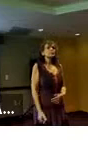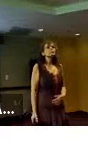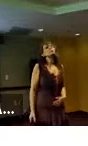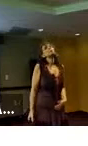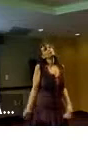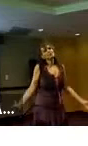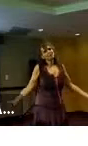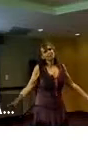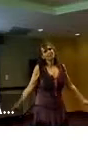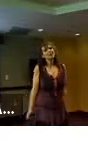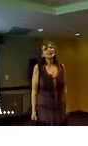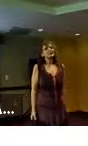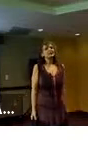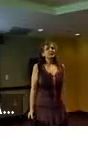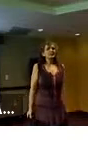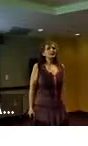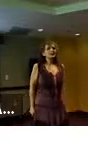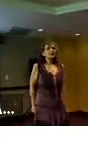it